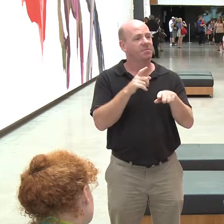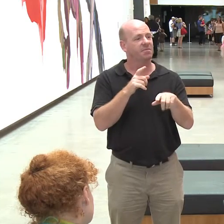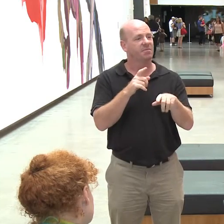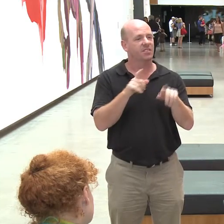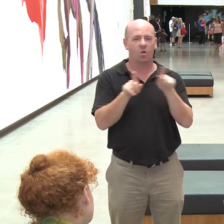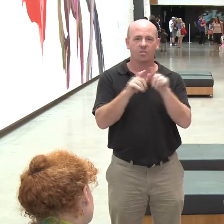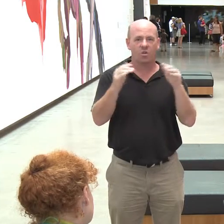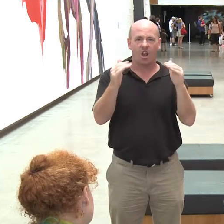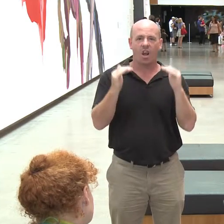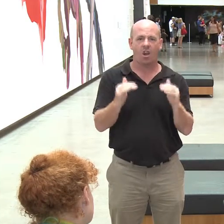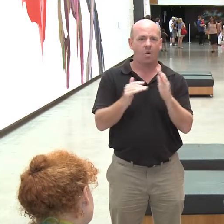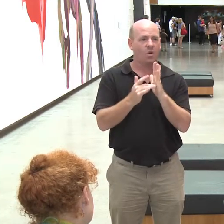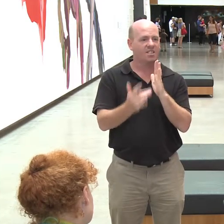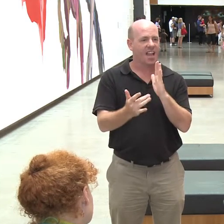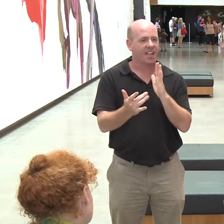low tech.